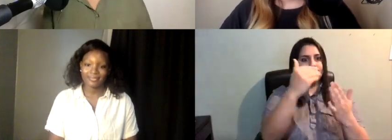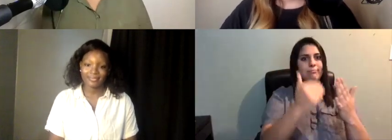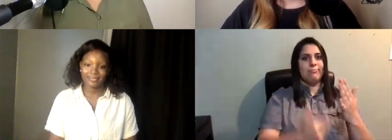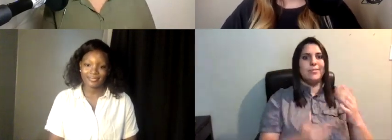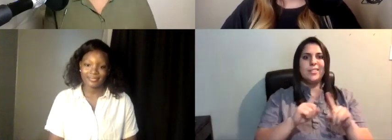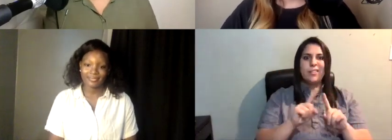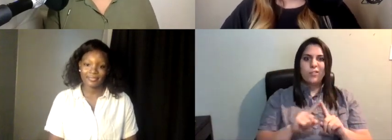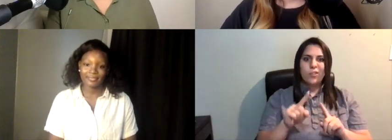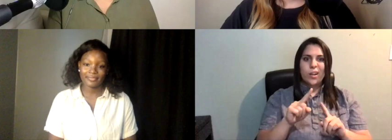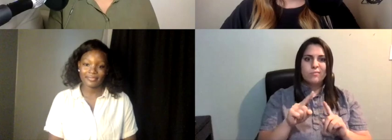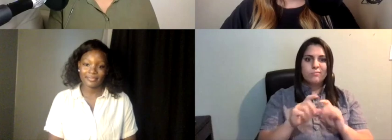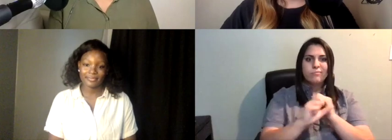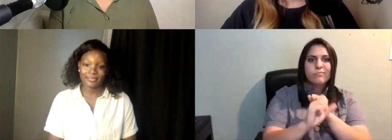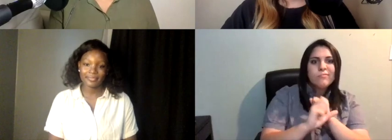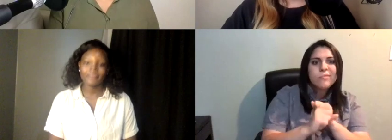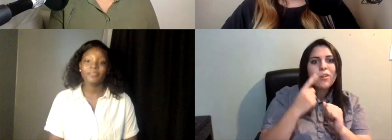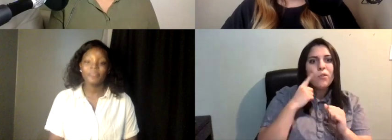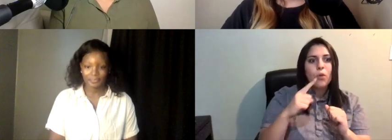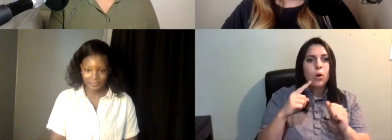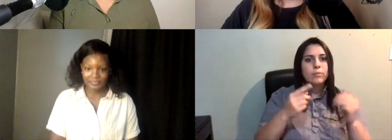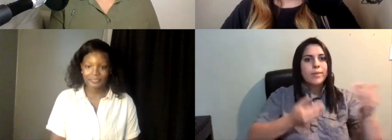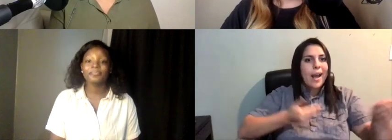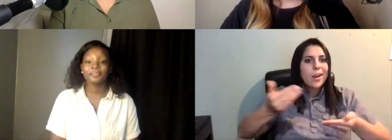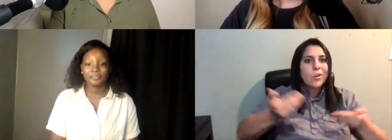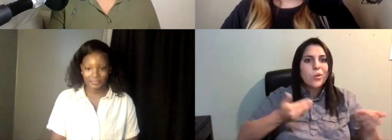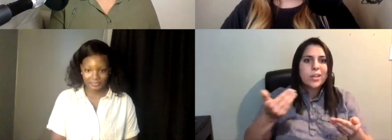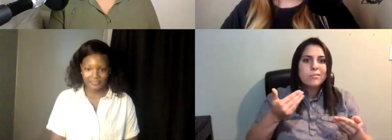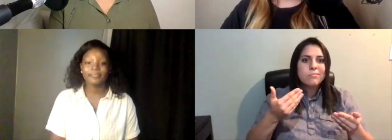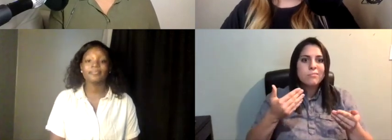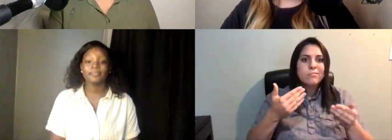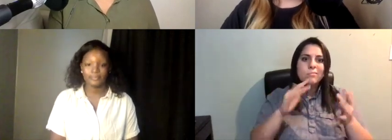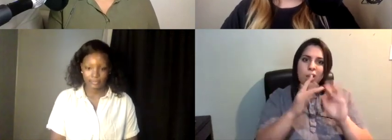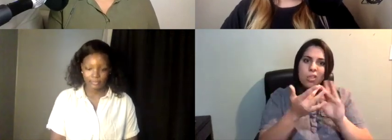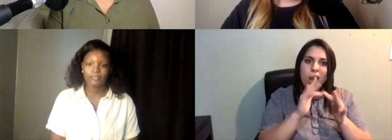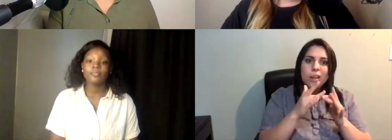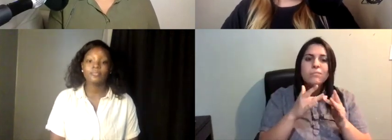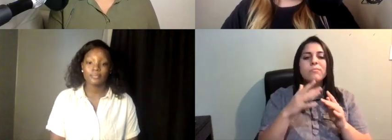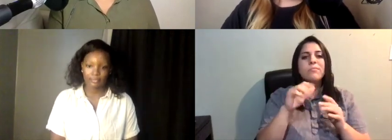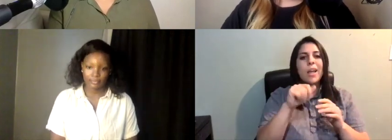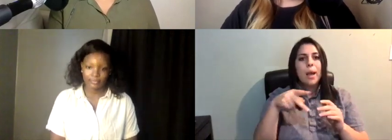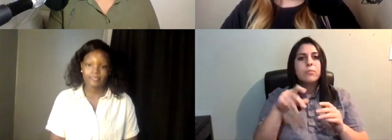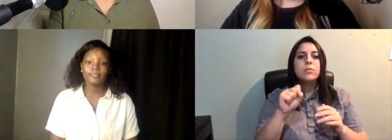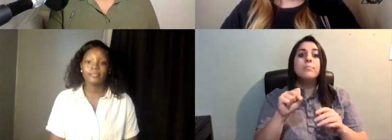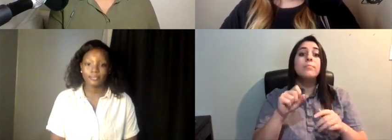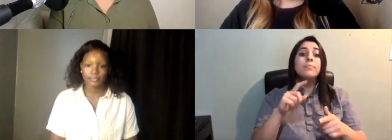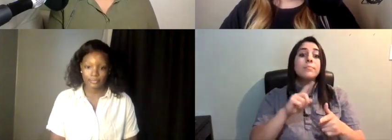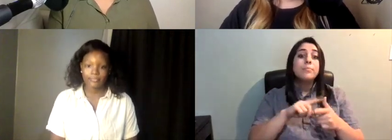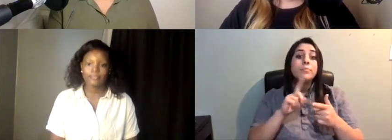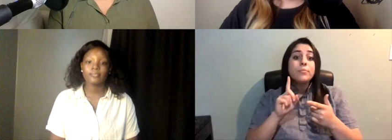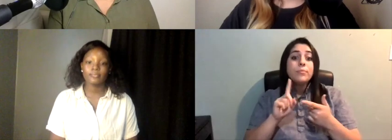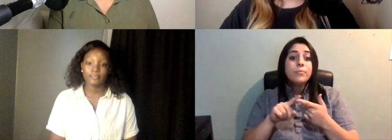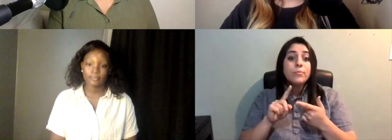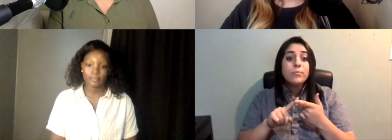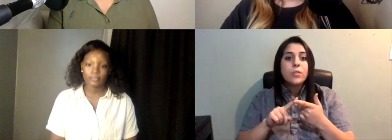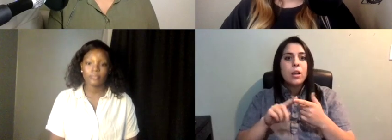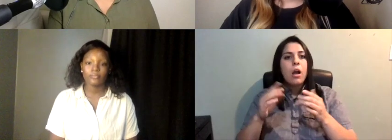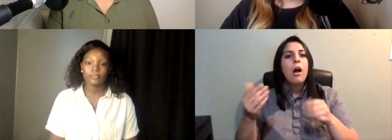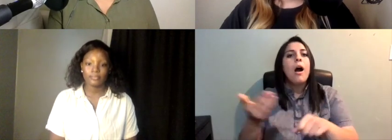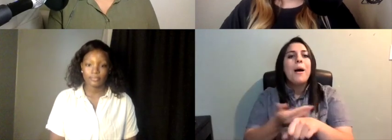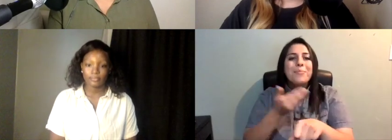hiring platforms out there. So set those job alerts, update your resume is number three, which is a